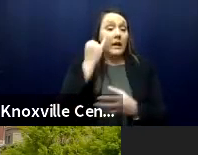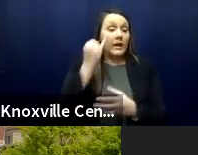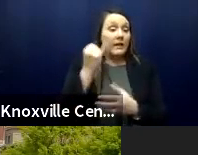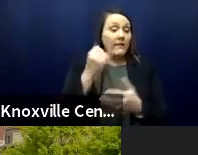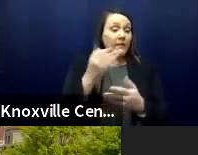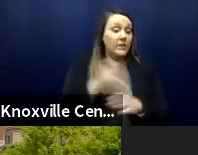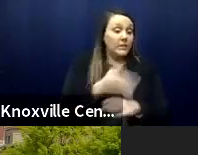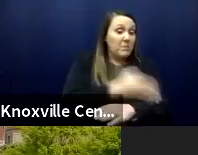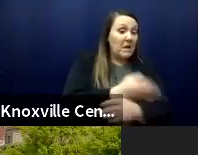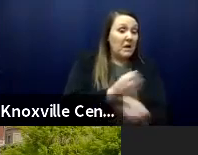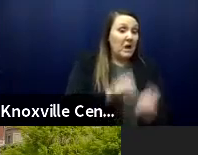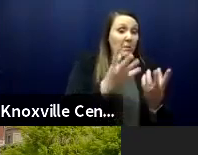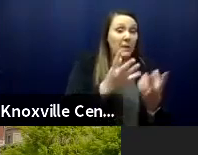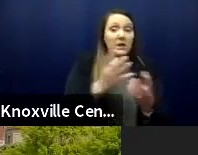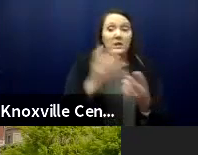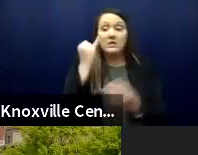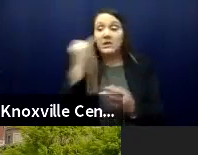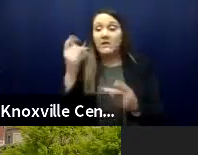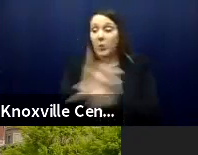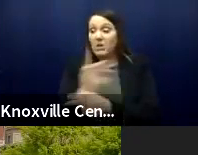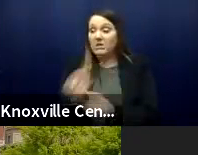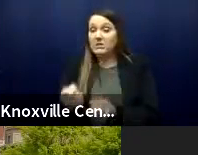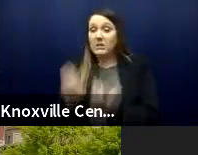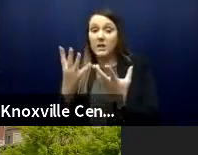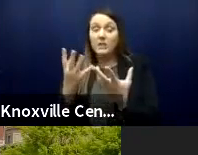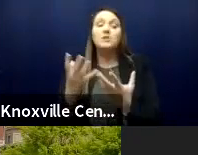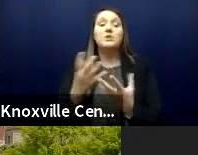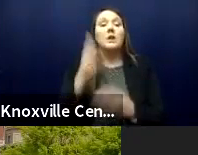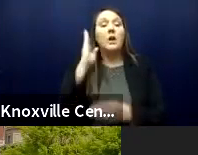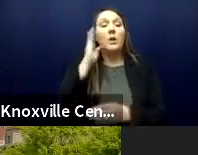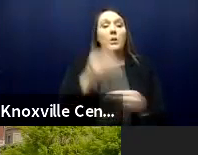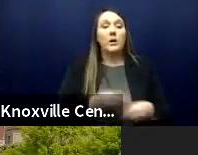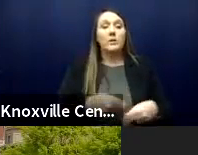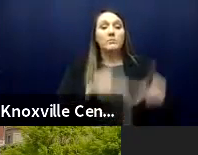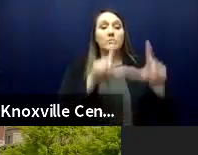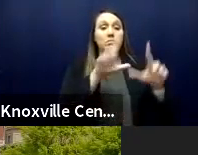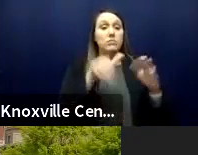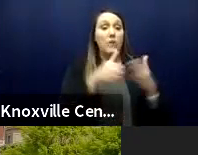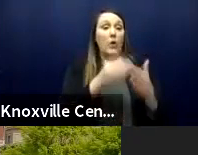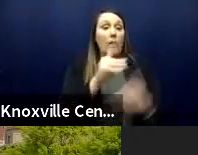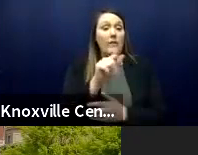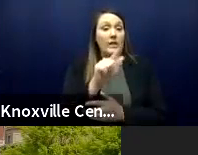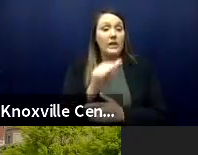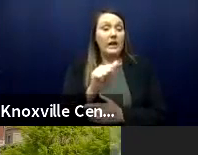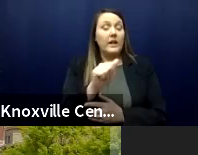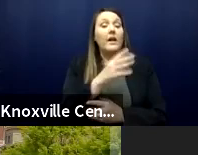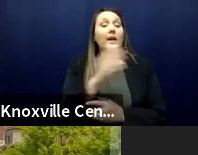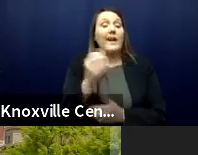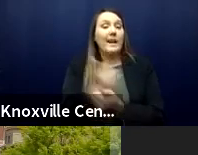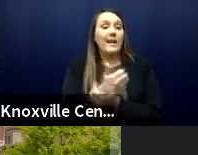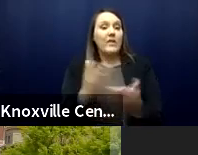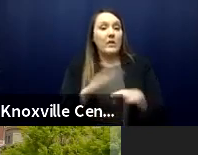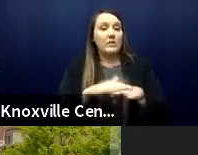rate? We will now pull up the data. And as a reminder, all of this data that we are going to talk about is on our website,